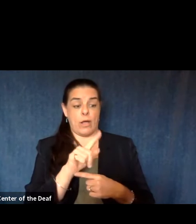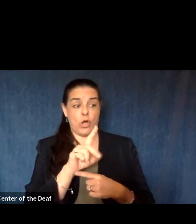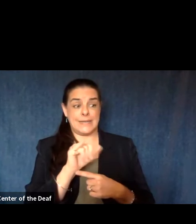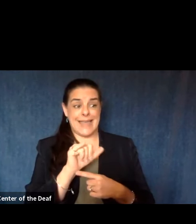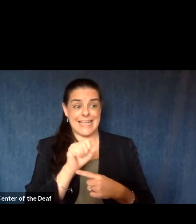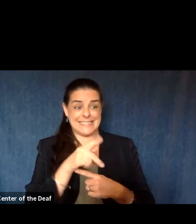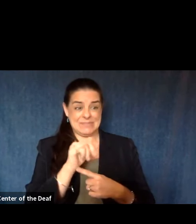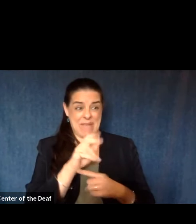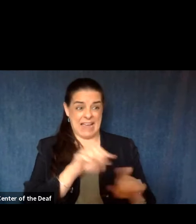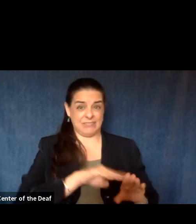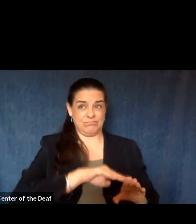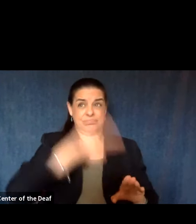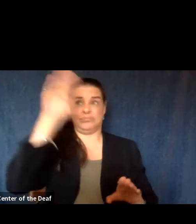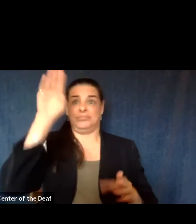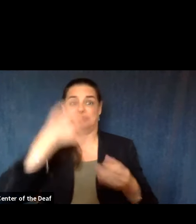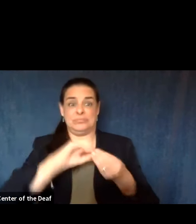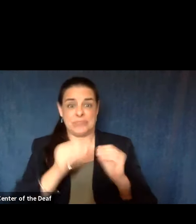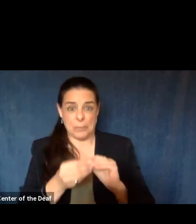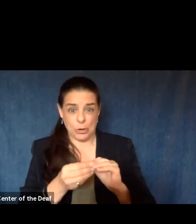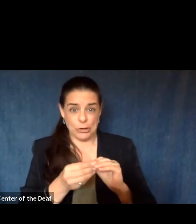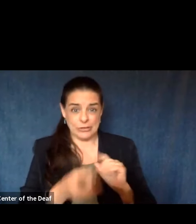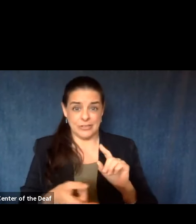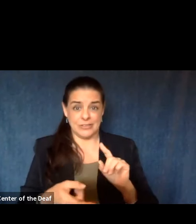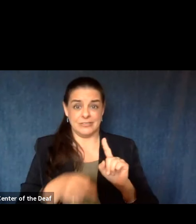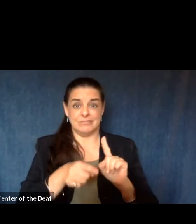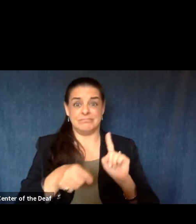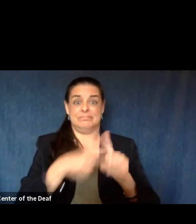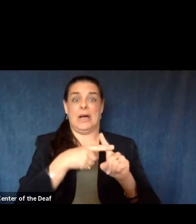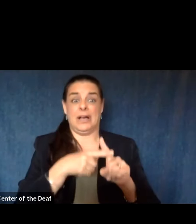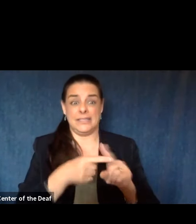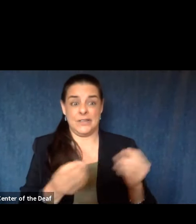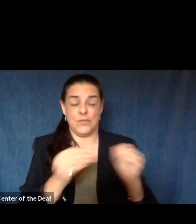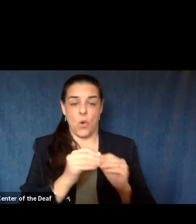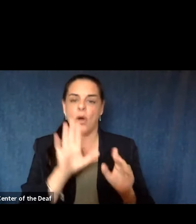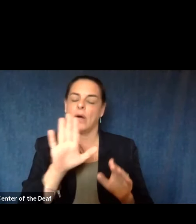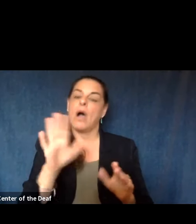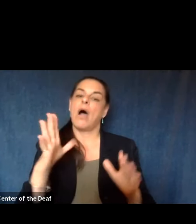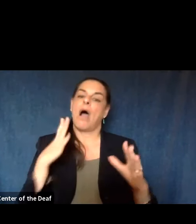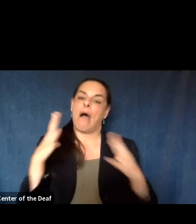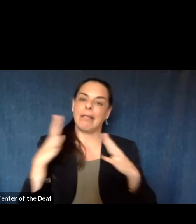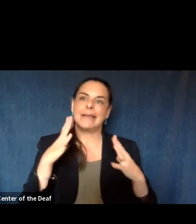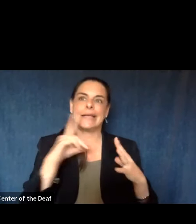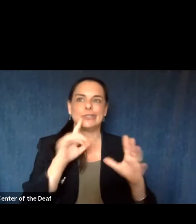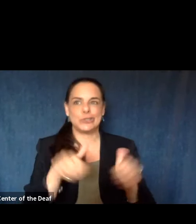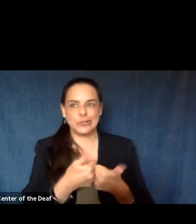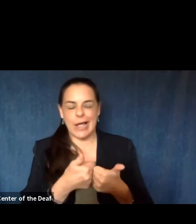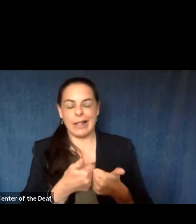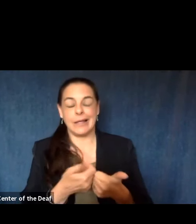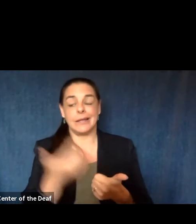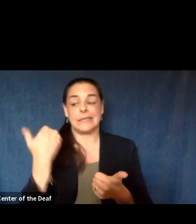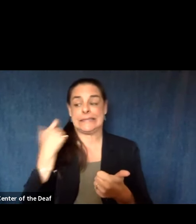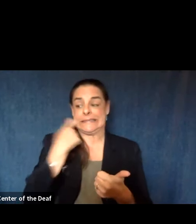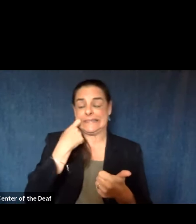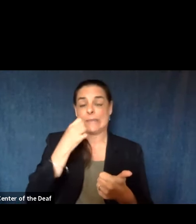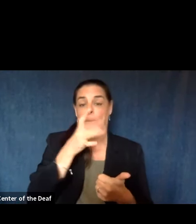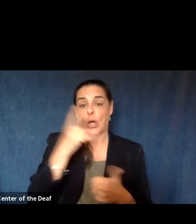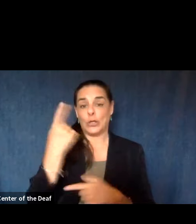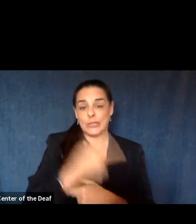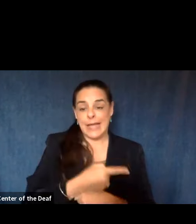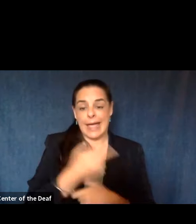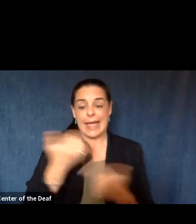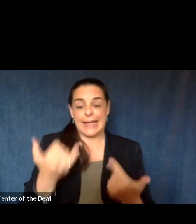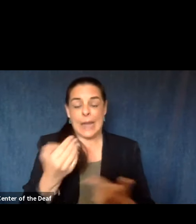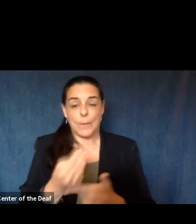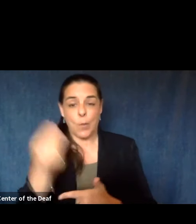So certainly holidays are challenging. We had Mother's Day, now we have Memorial Day. So I'm not concerned as long as